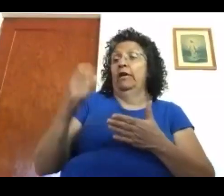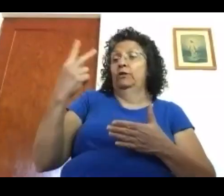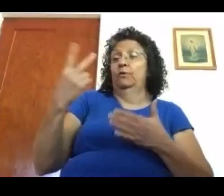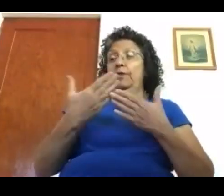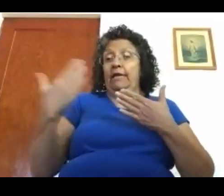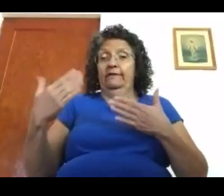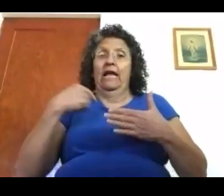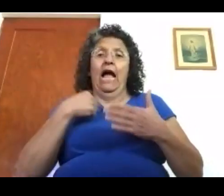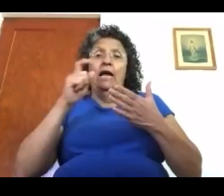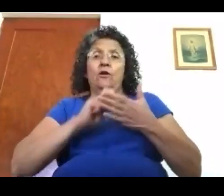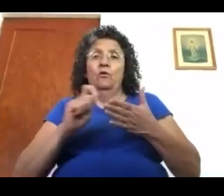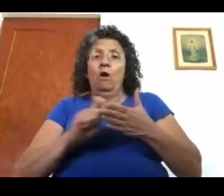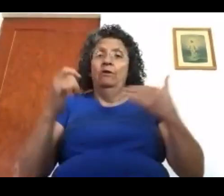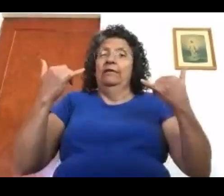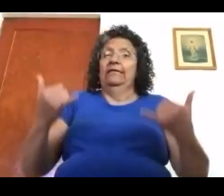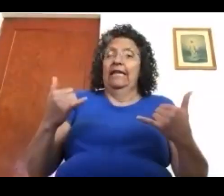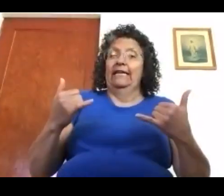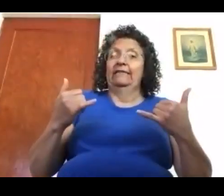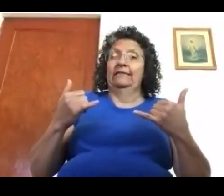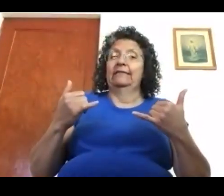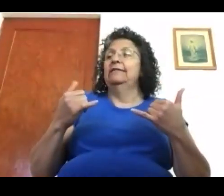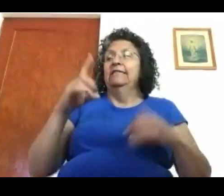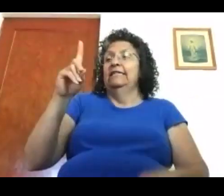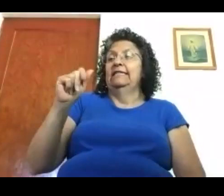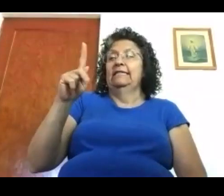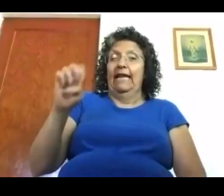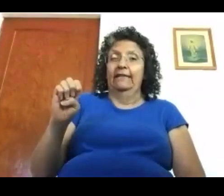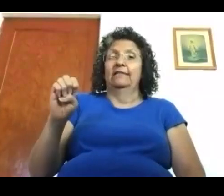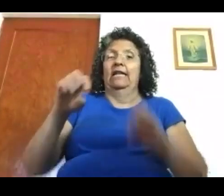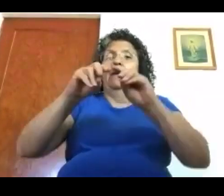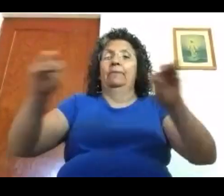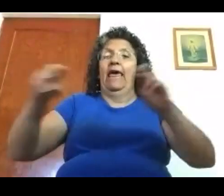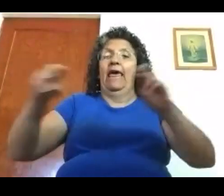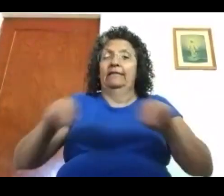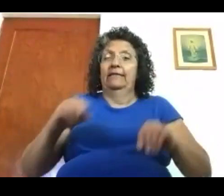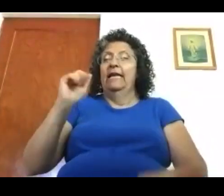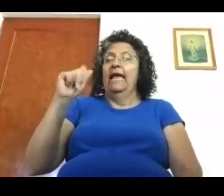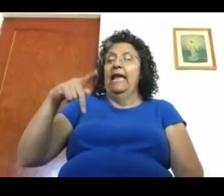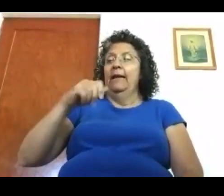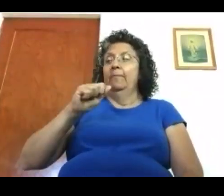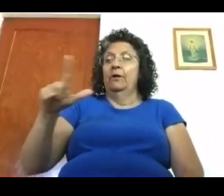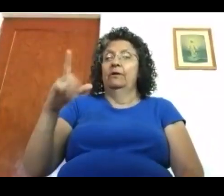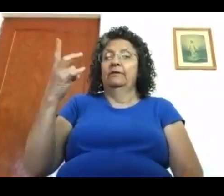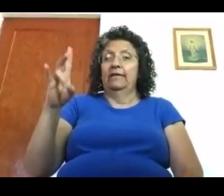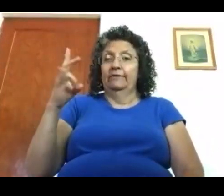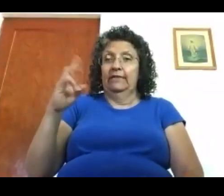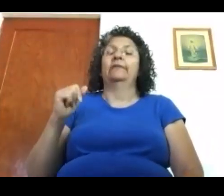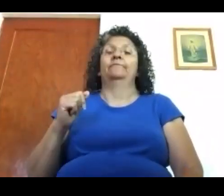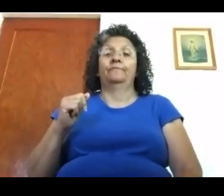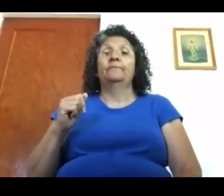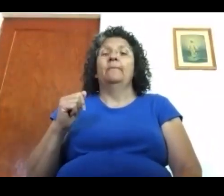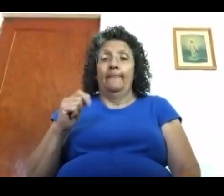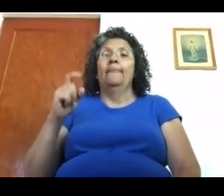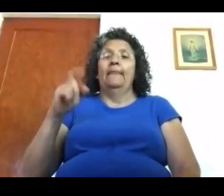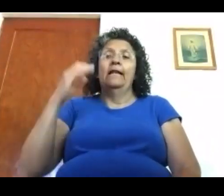today's date. I wrote when I planted my seeds. It happens to be April 17th right now. So that way I can keep track